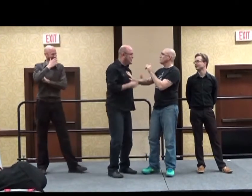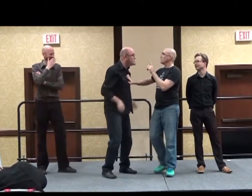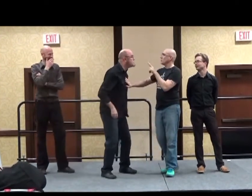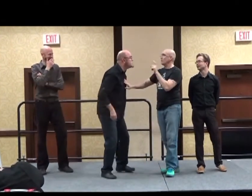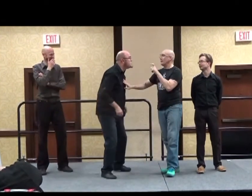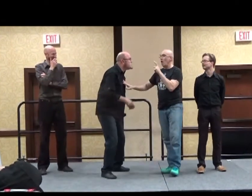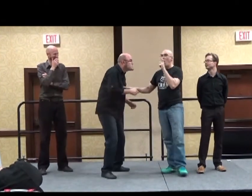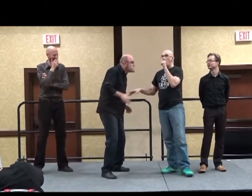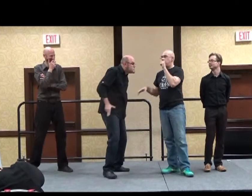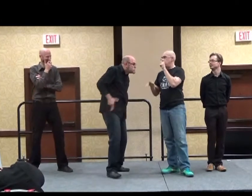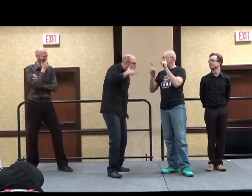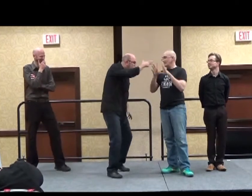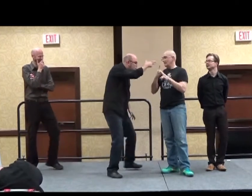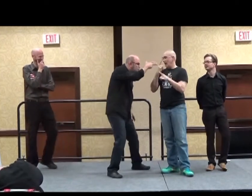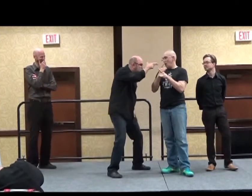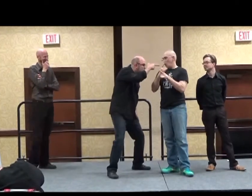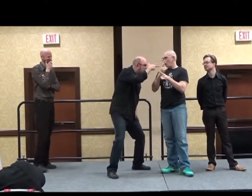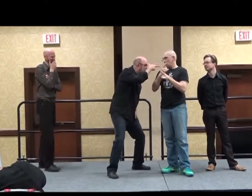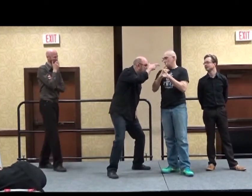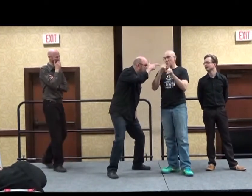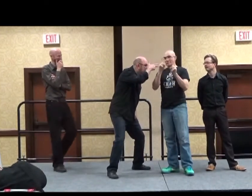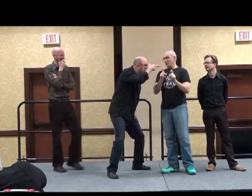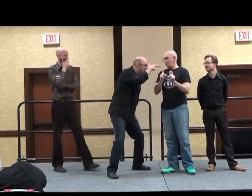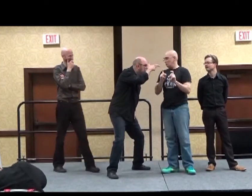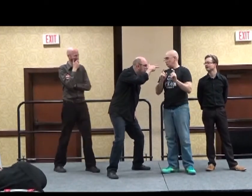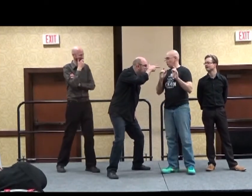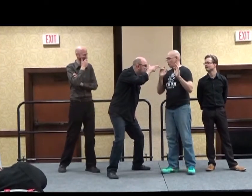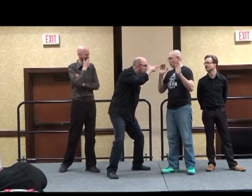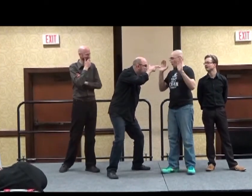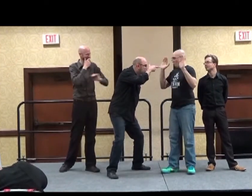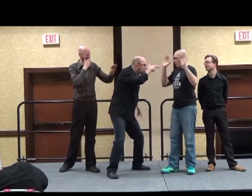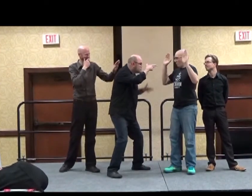it. You obviously need to have a